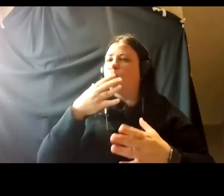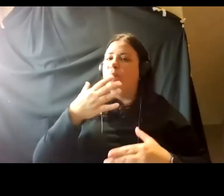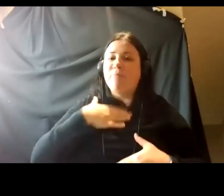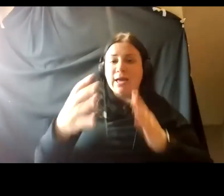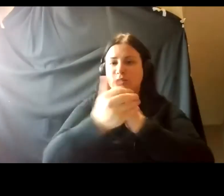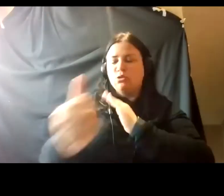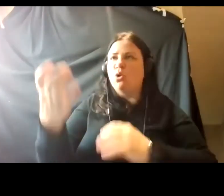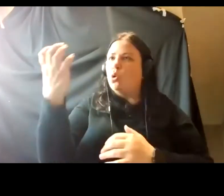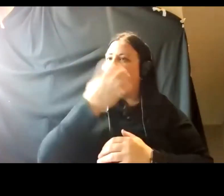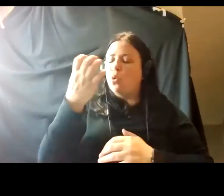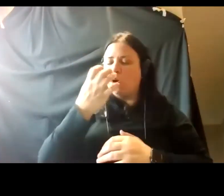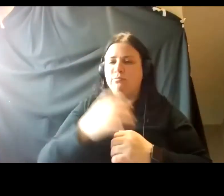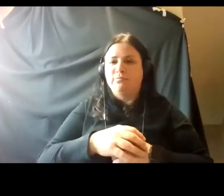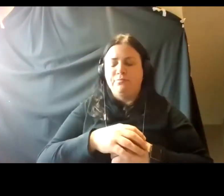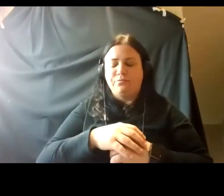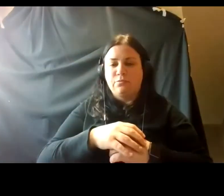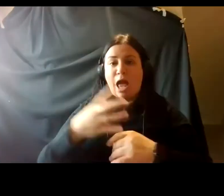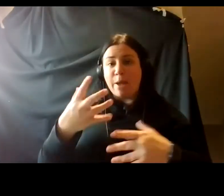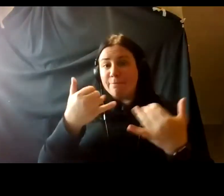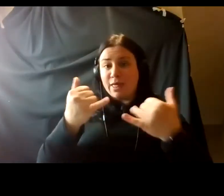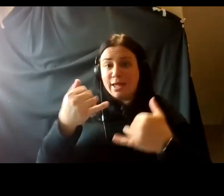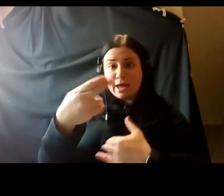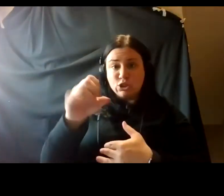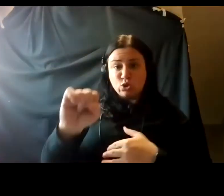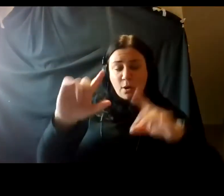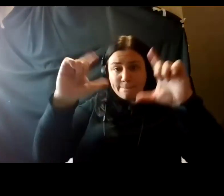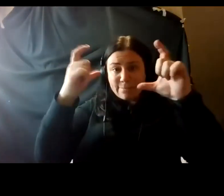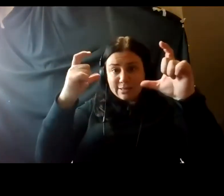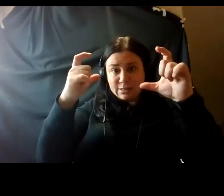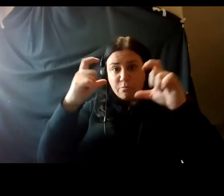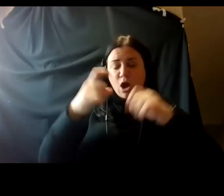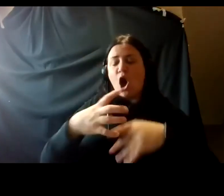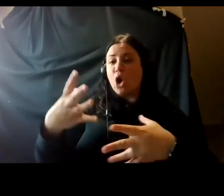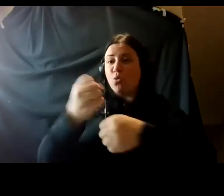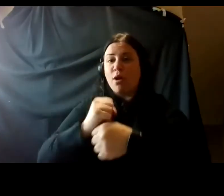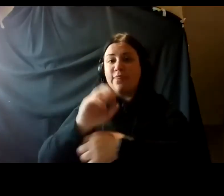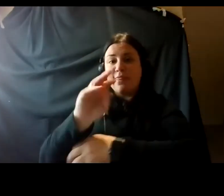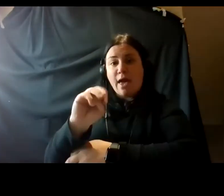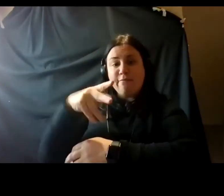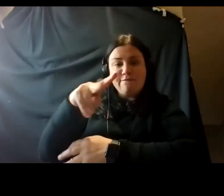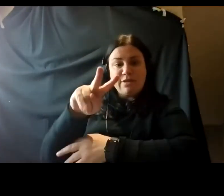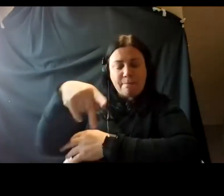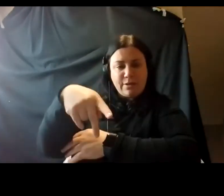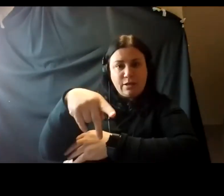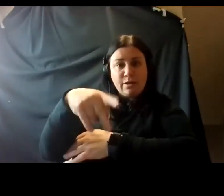high school basketball team, became the MVP of the league I played in. I got a college scholarship and played in